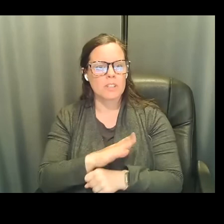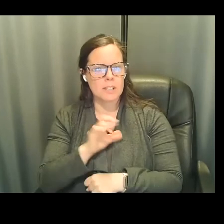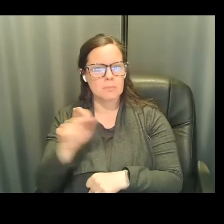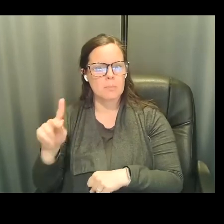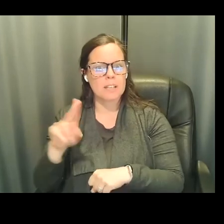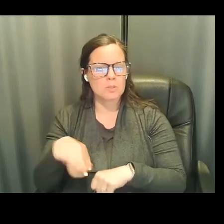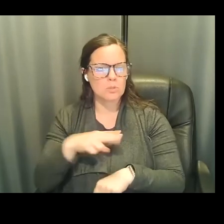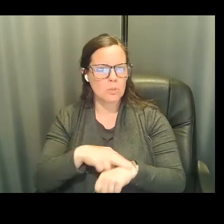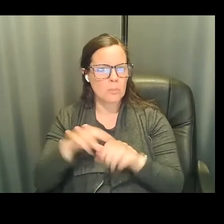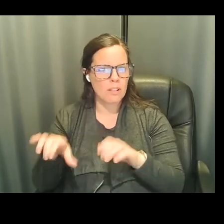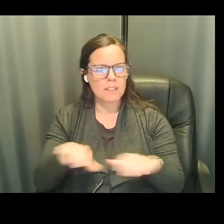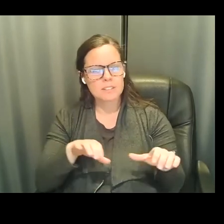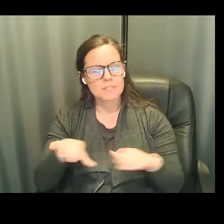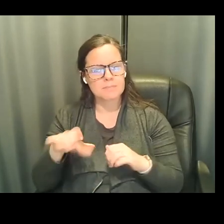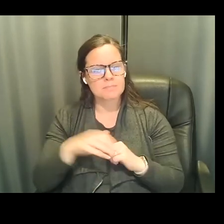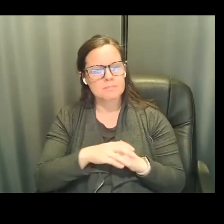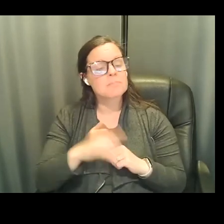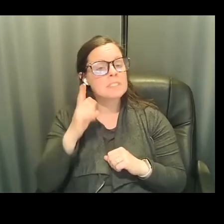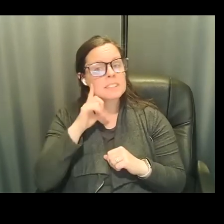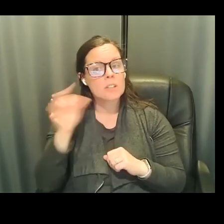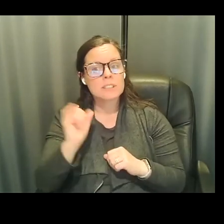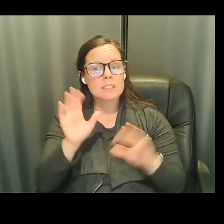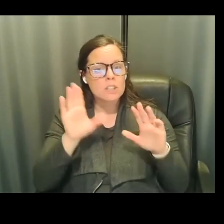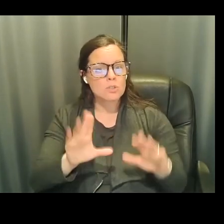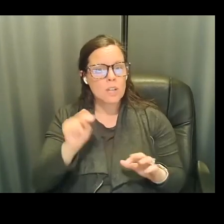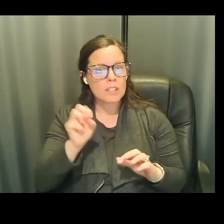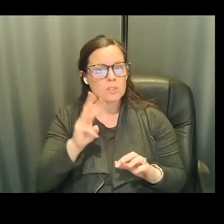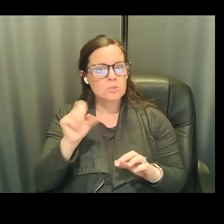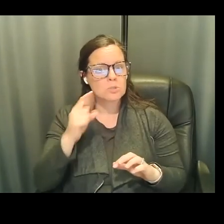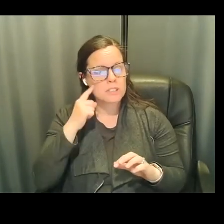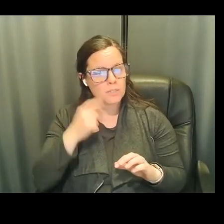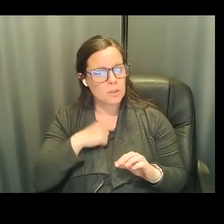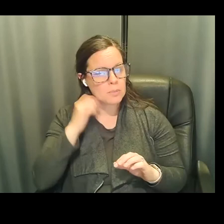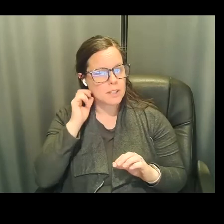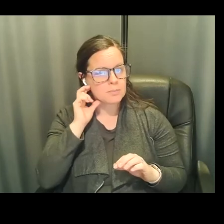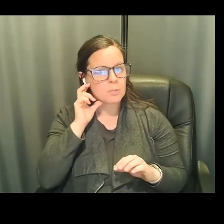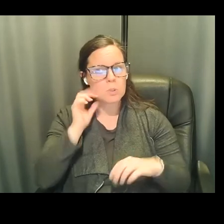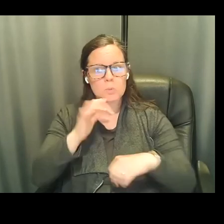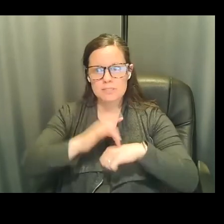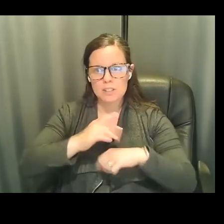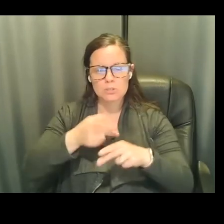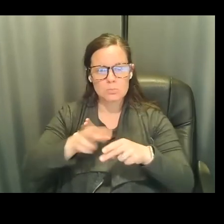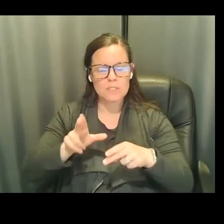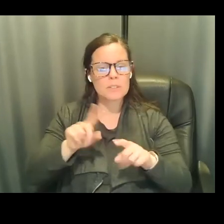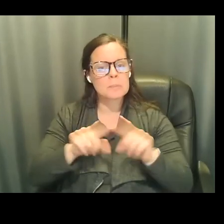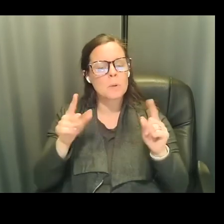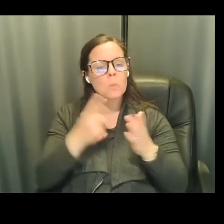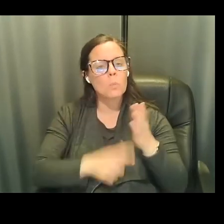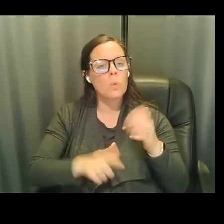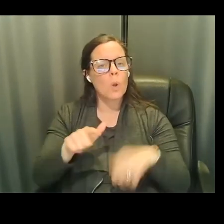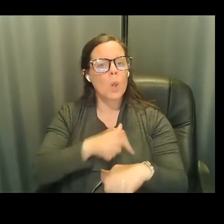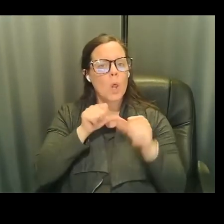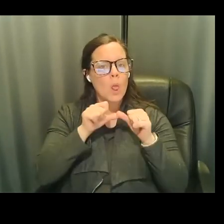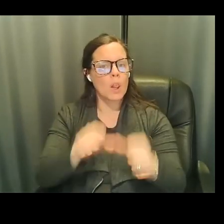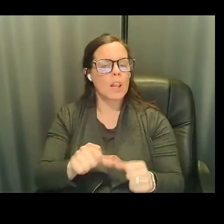activity. That sounds like great news to me. You touched us on this a little bit, but what long-lasting worries do